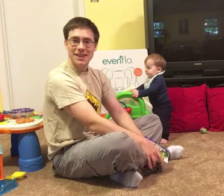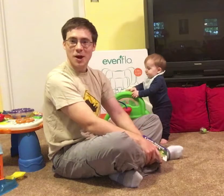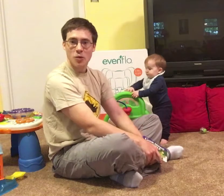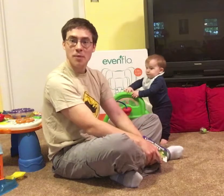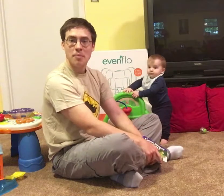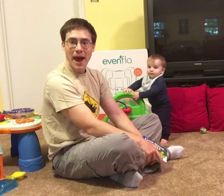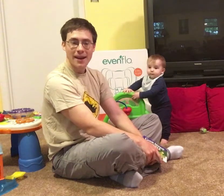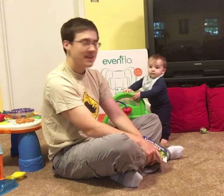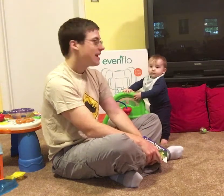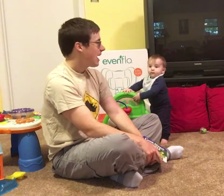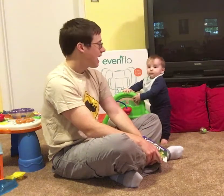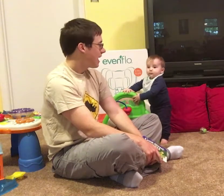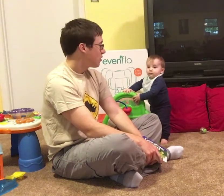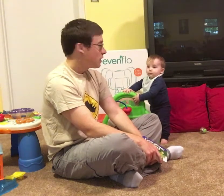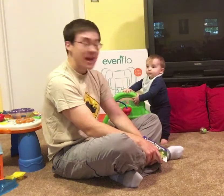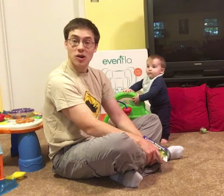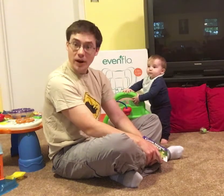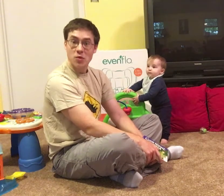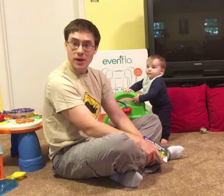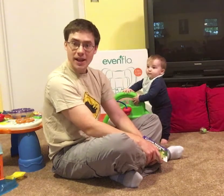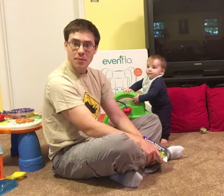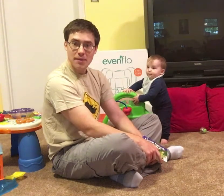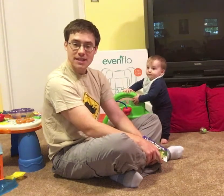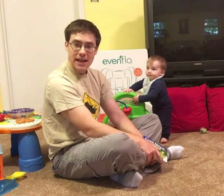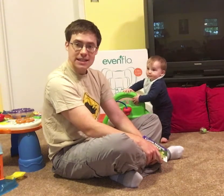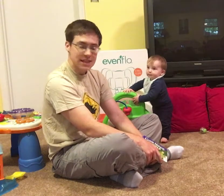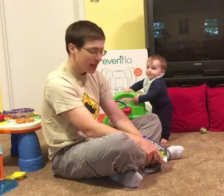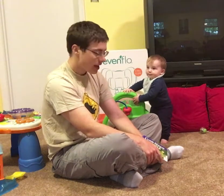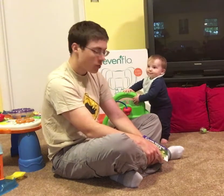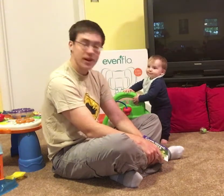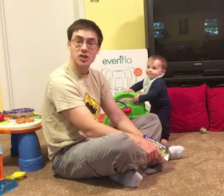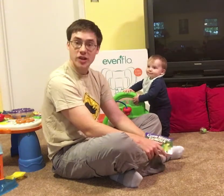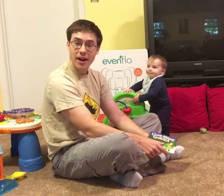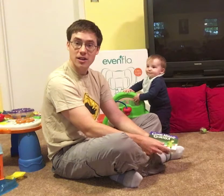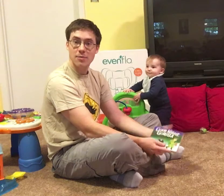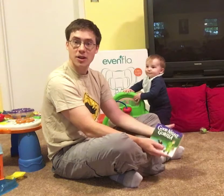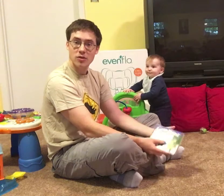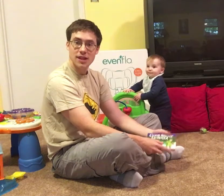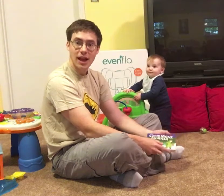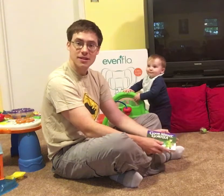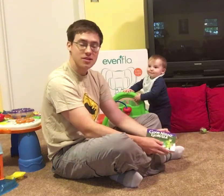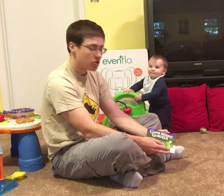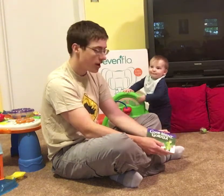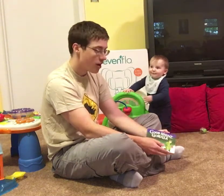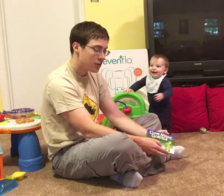Hello, we're back. And we had a great week at Baby Sign and Sing, and we're gonna share some of the new signs, starting off with